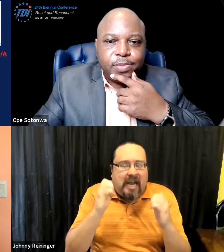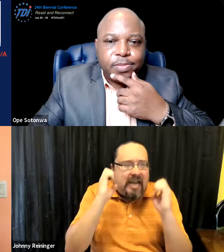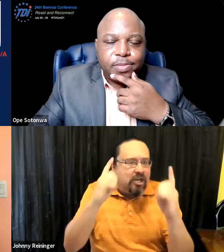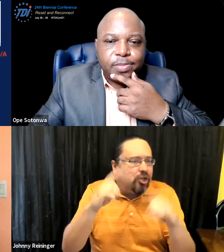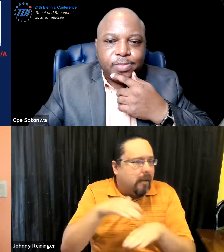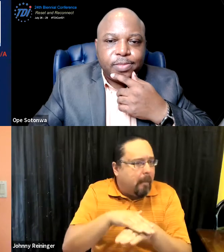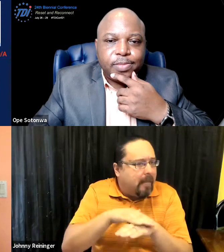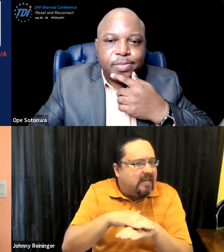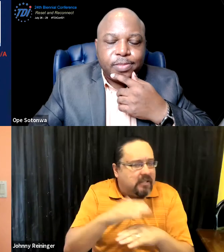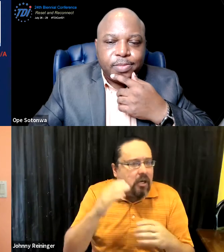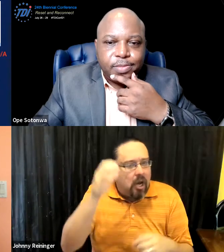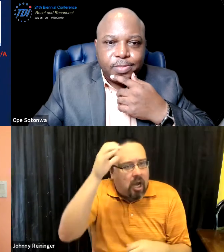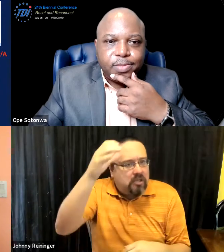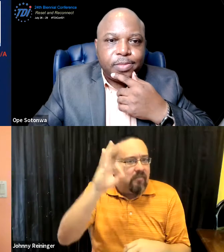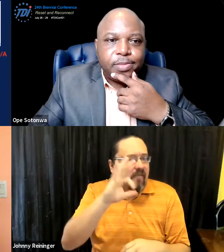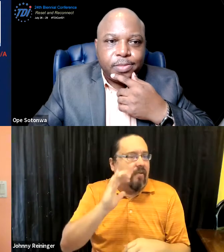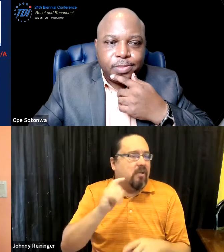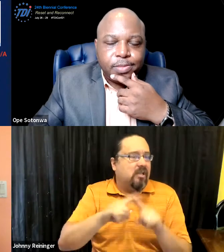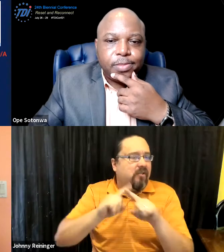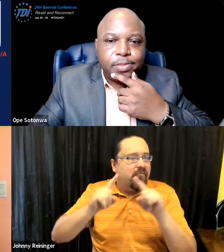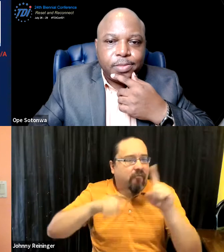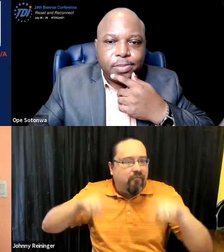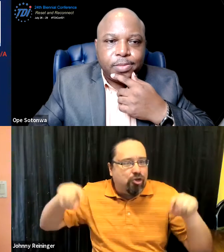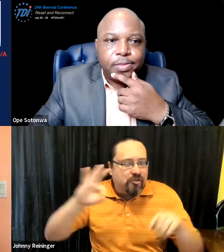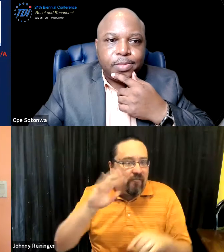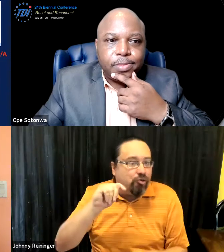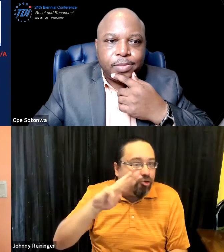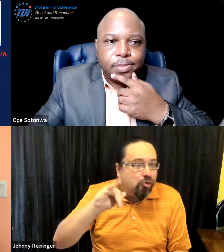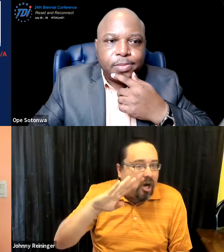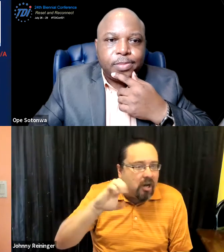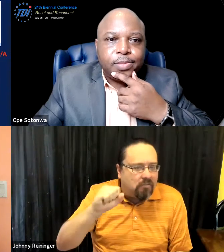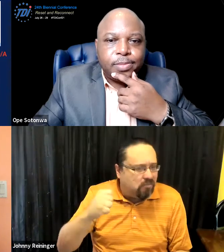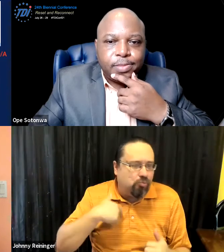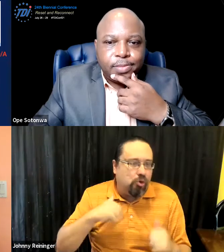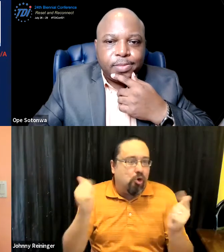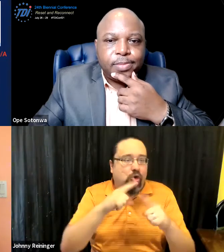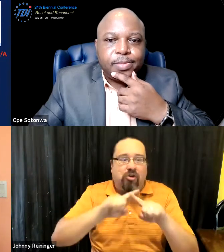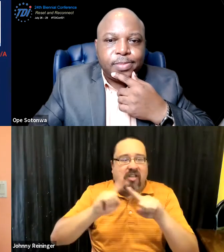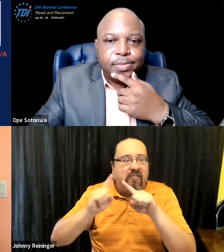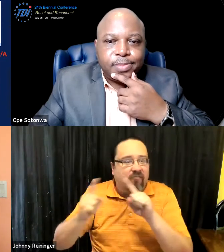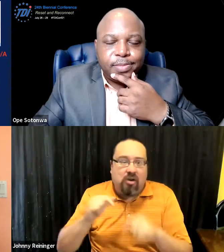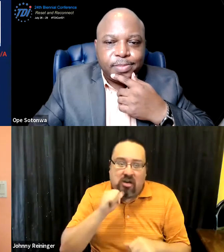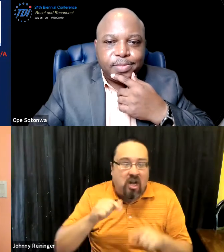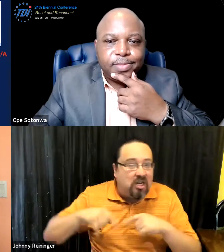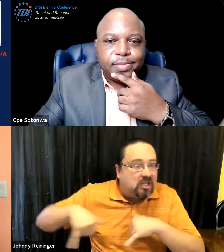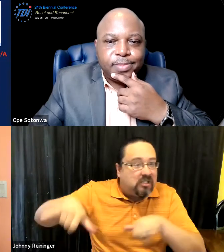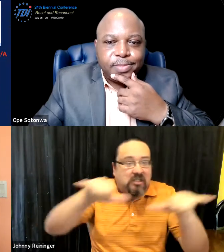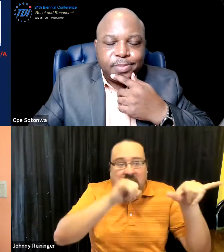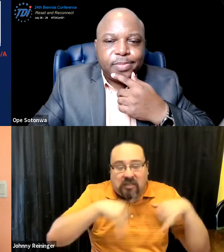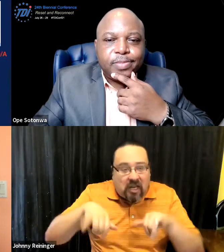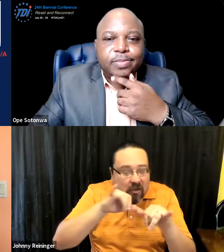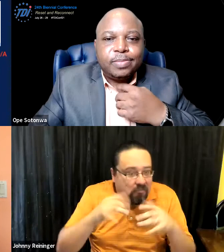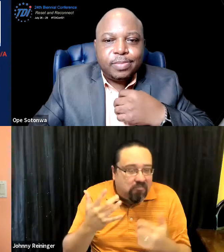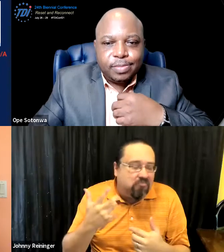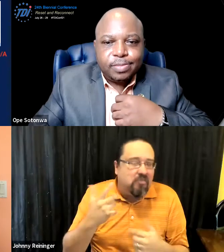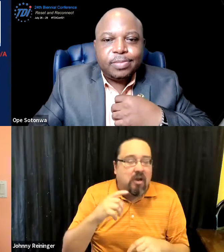young age. So we try to really educate on a variety of tribes because